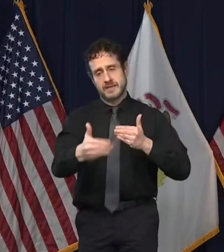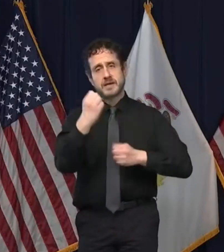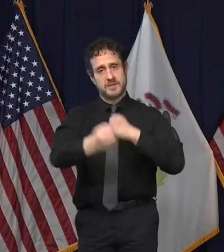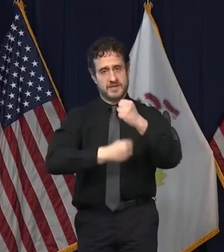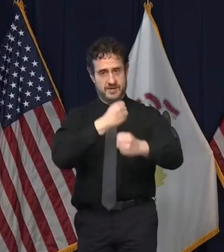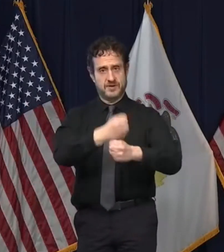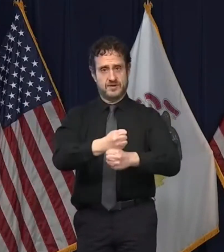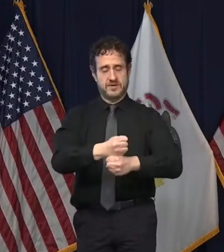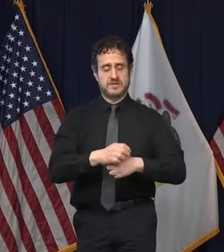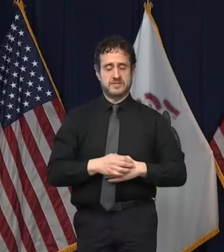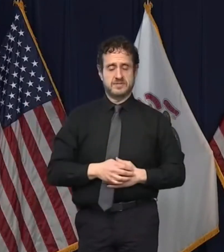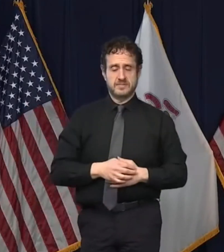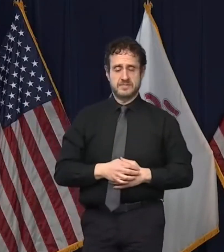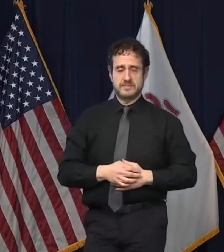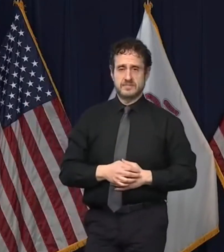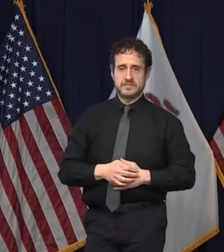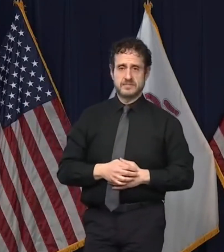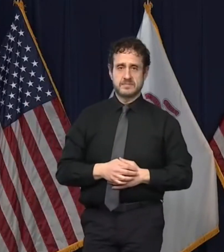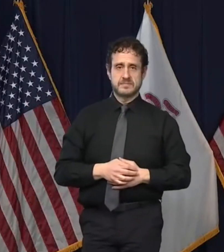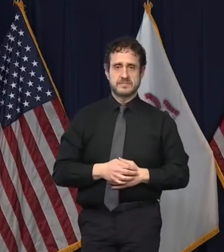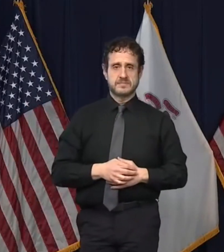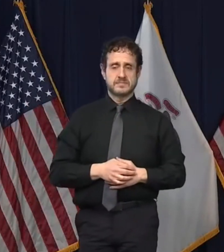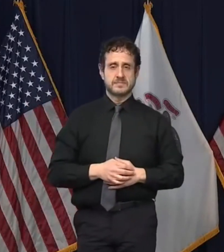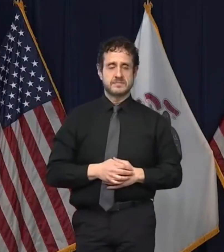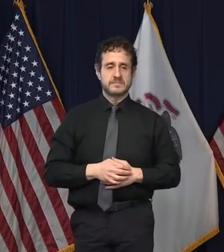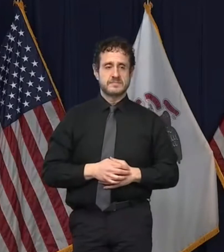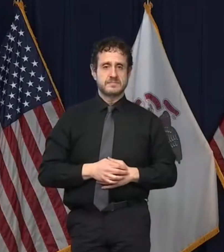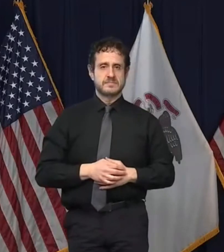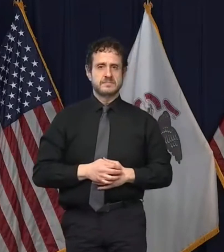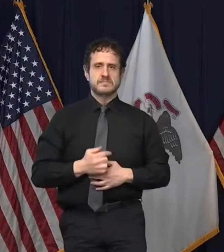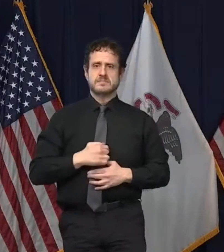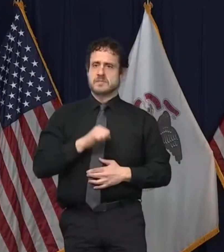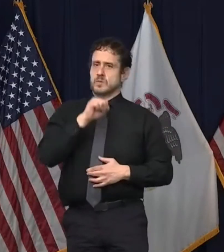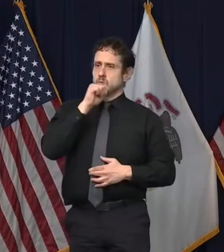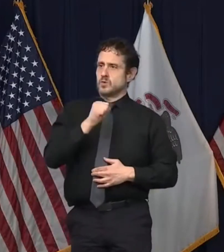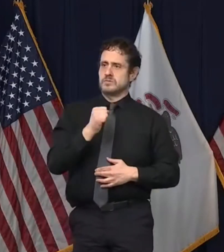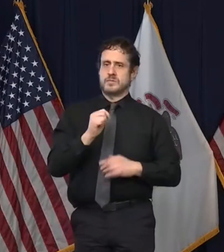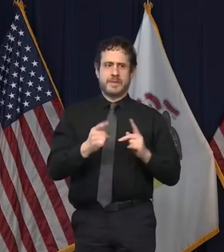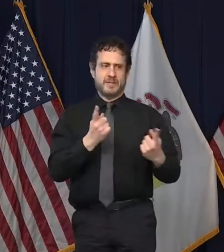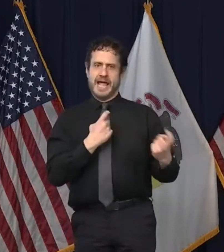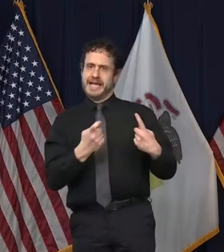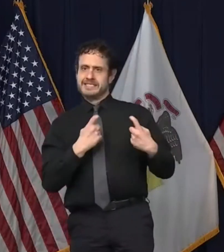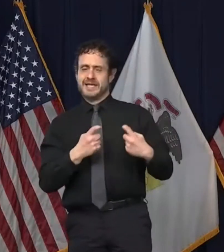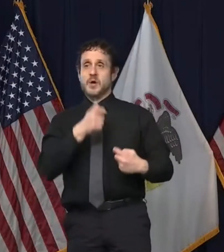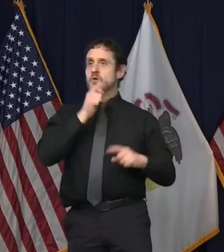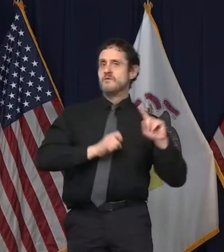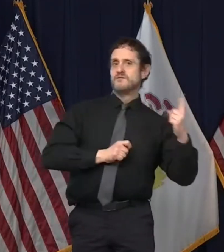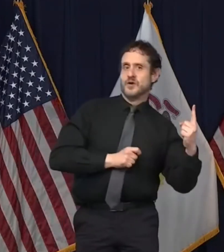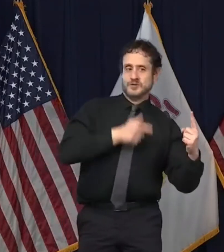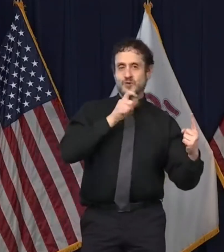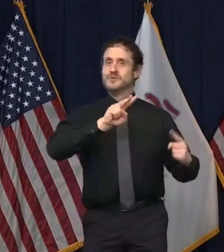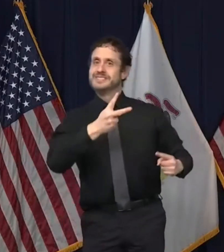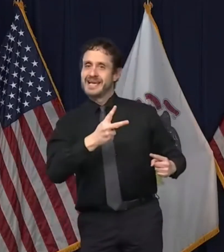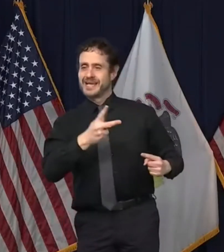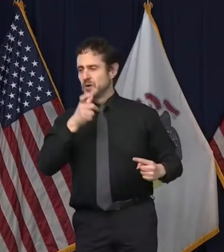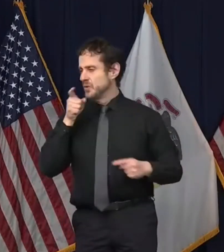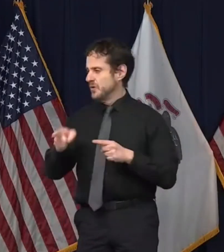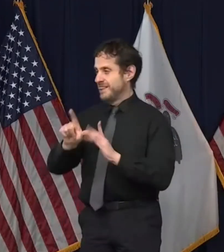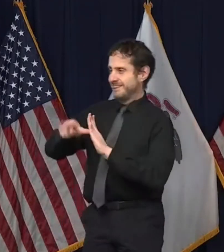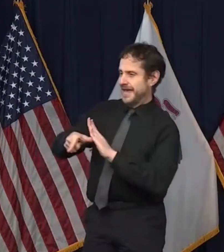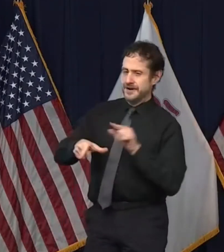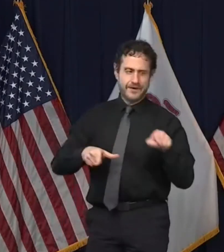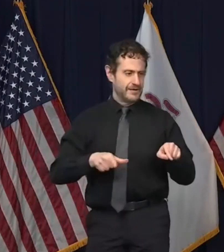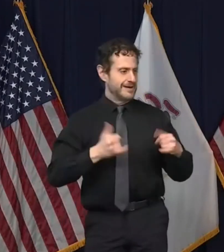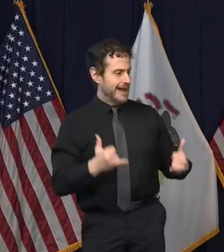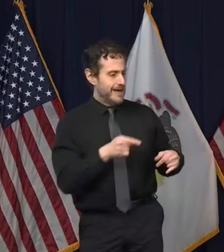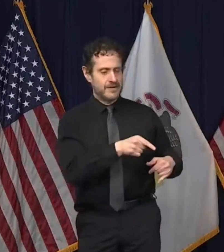year. And while I love the clamor and all the questions about who will be first and who comes before who, I know that there's